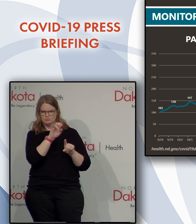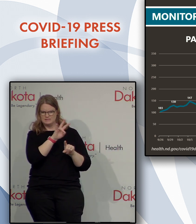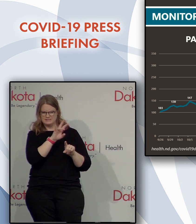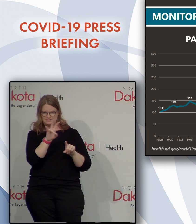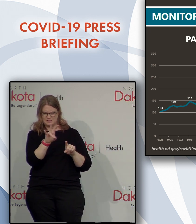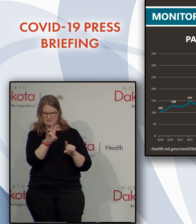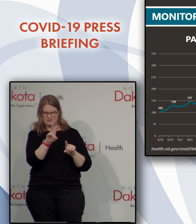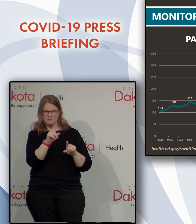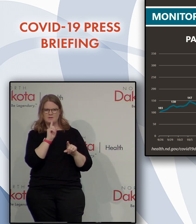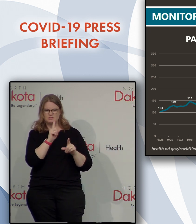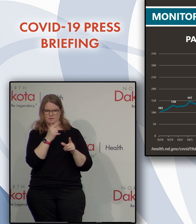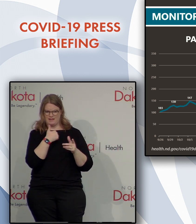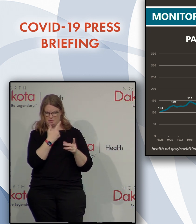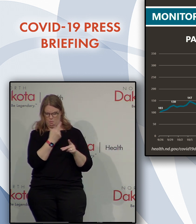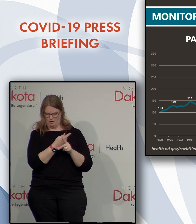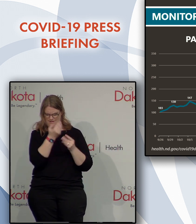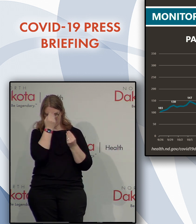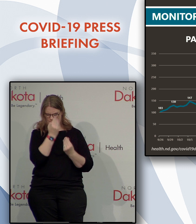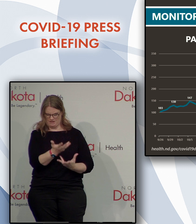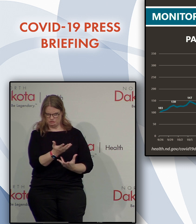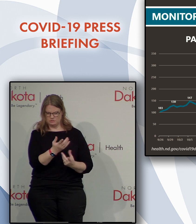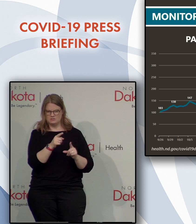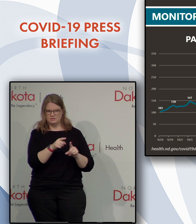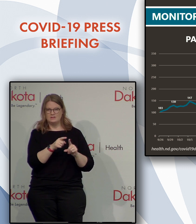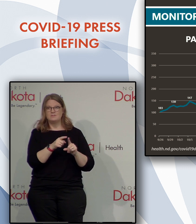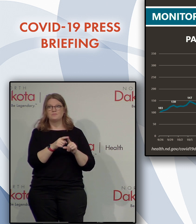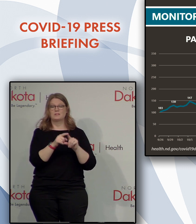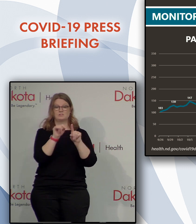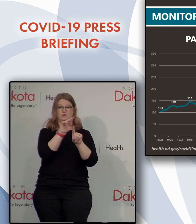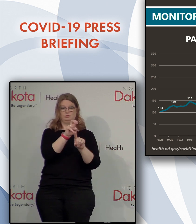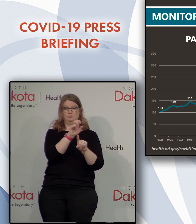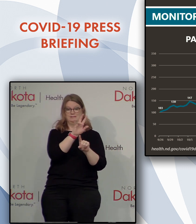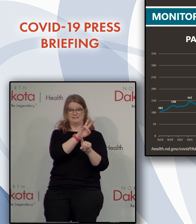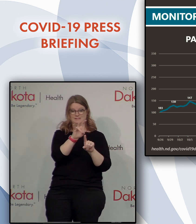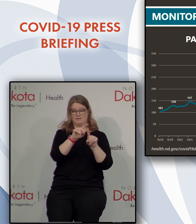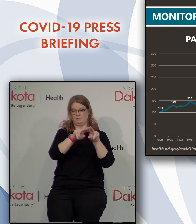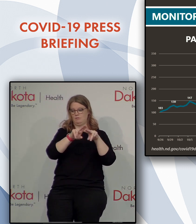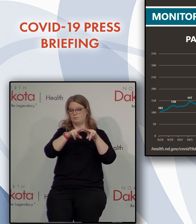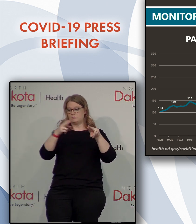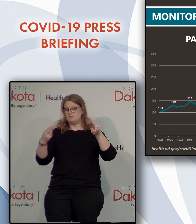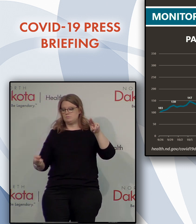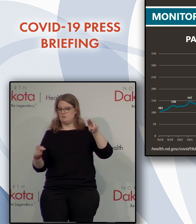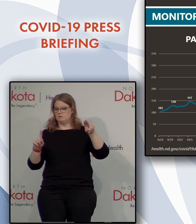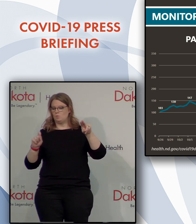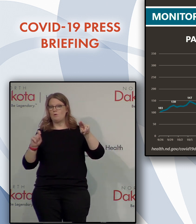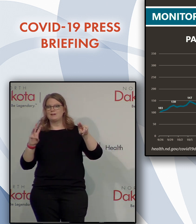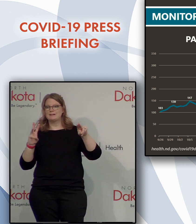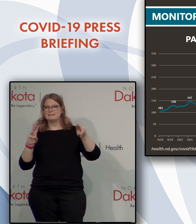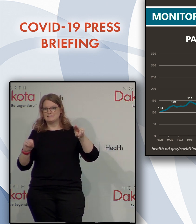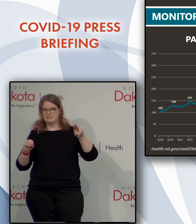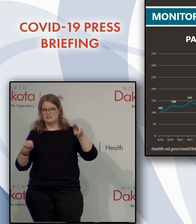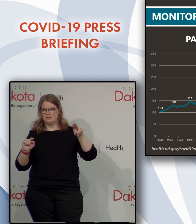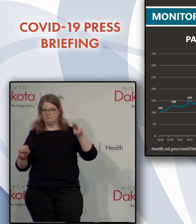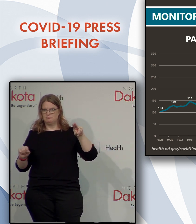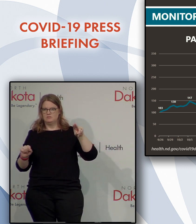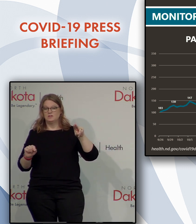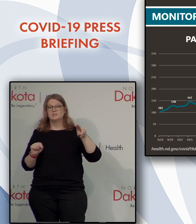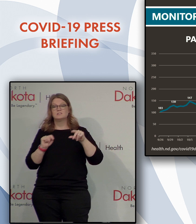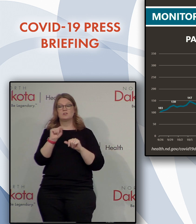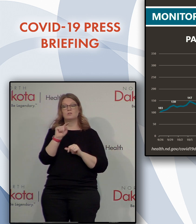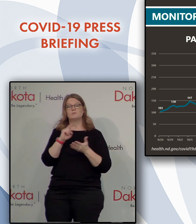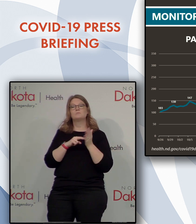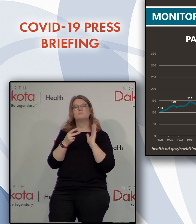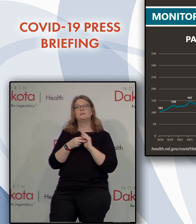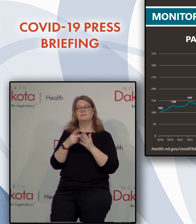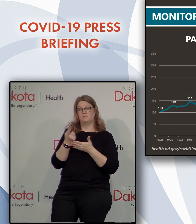sure we had the clean data. And so we're down from 277 to 160, and that's a decrease of